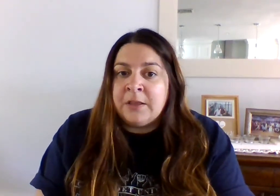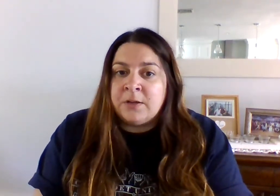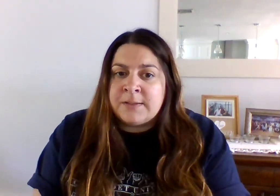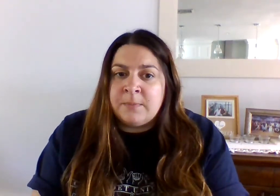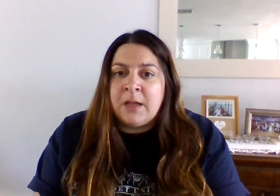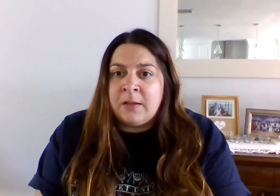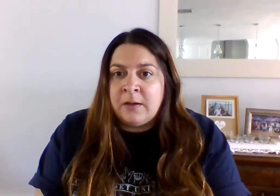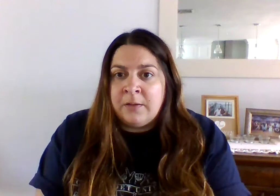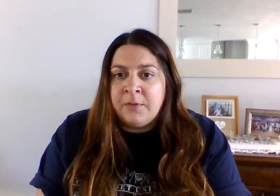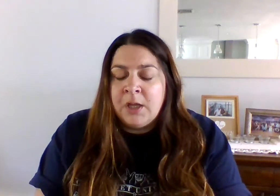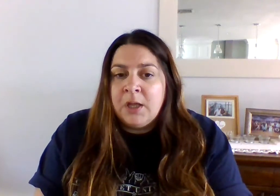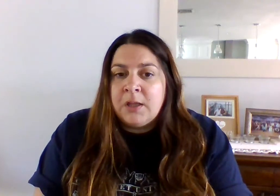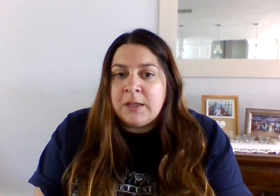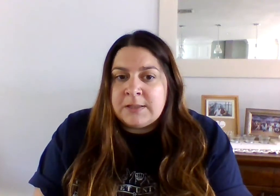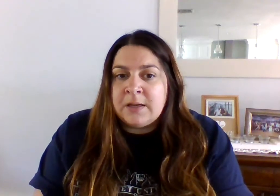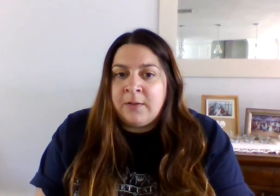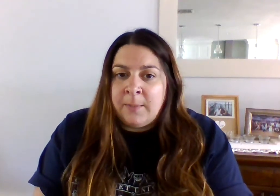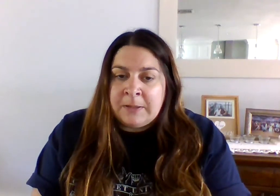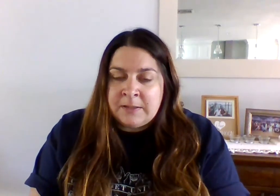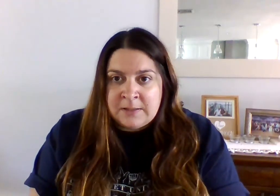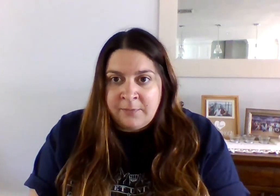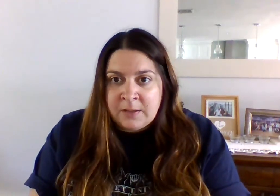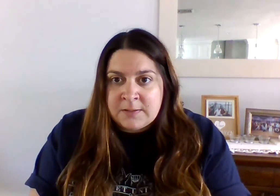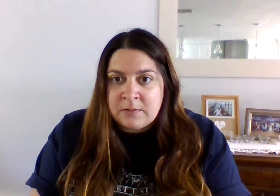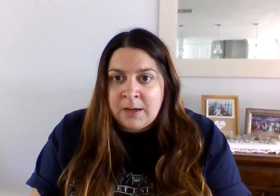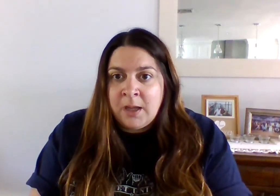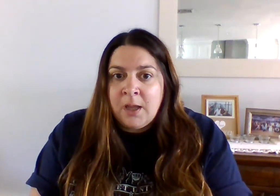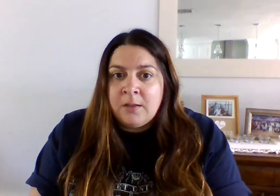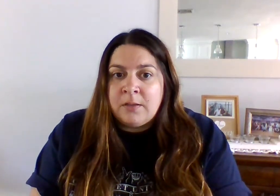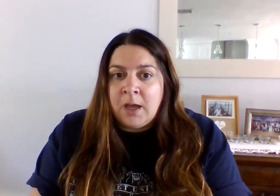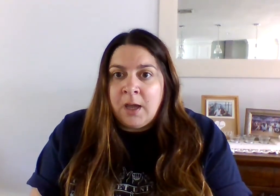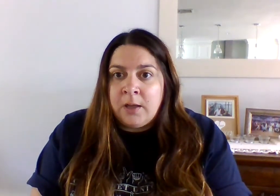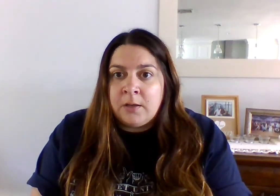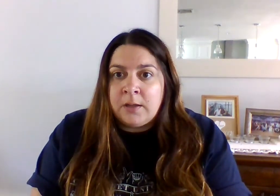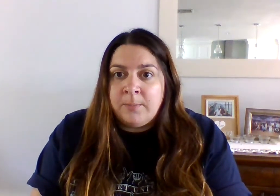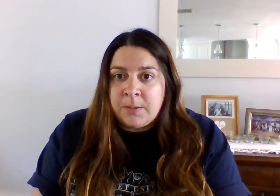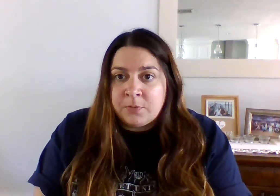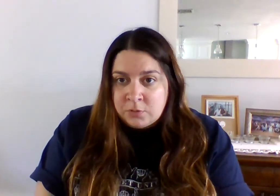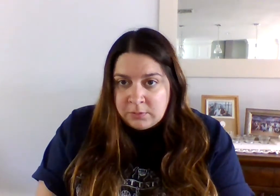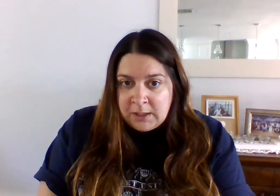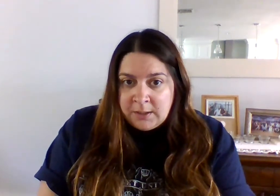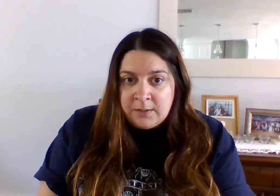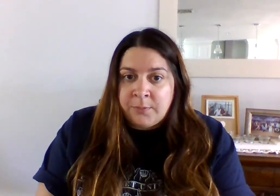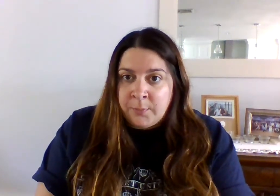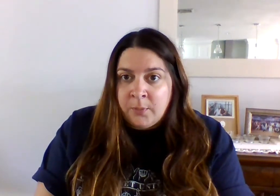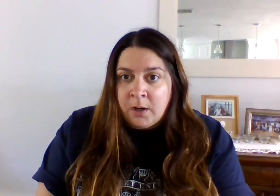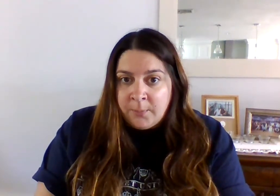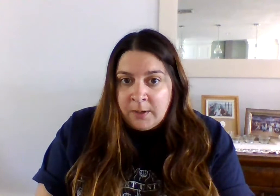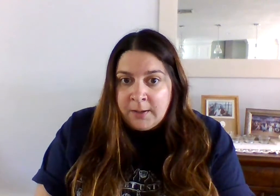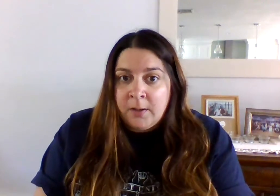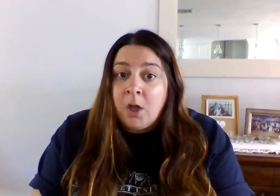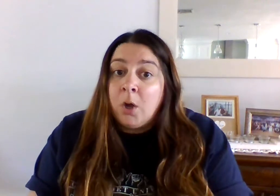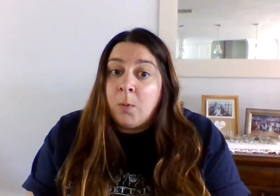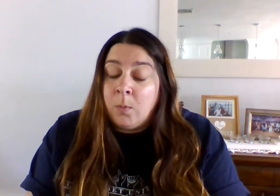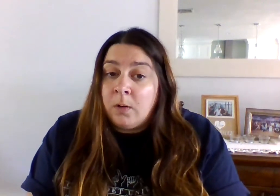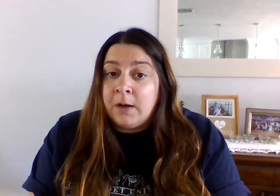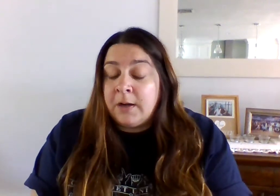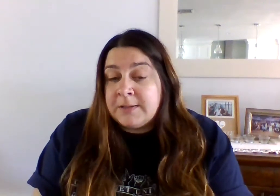There's some negative things that have happened in deaf history that can be portrayed through artwork. Or is the